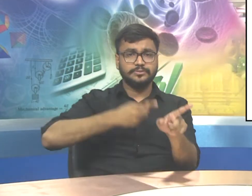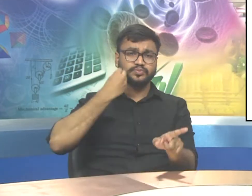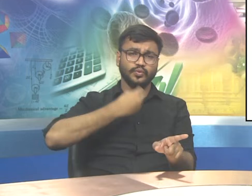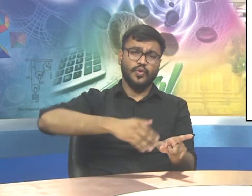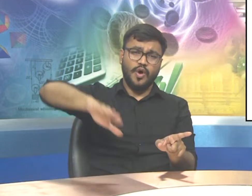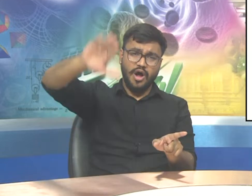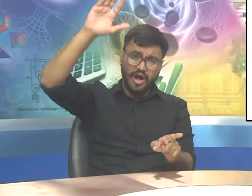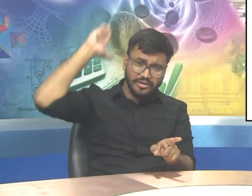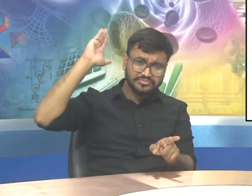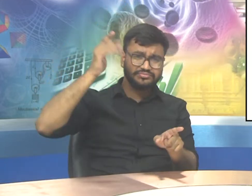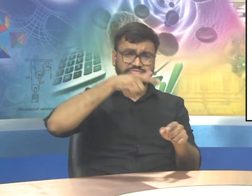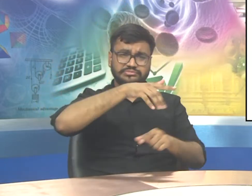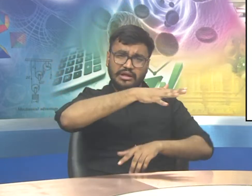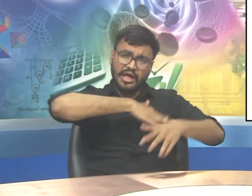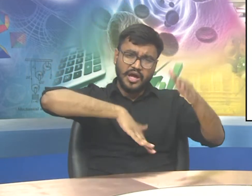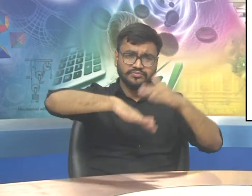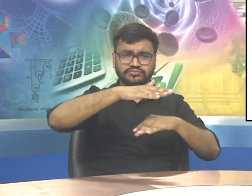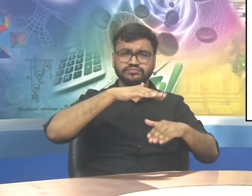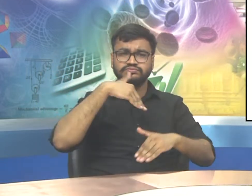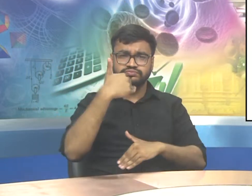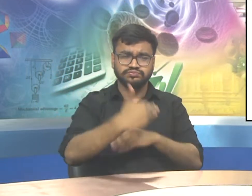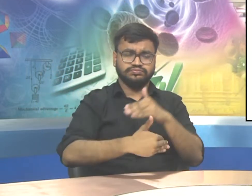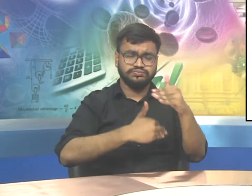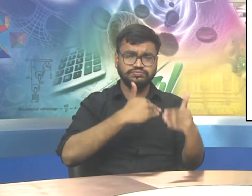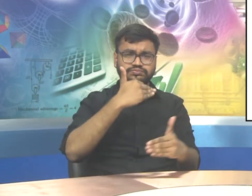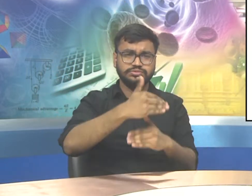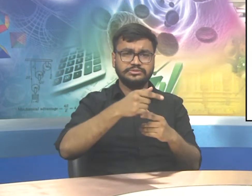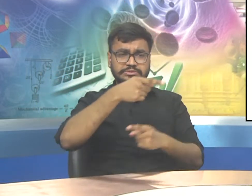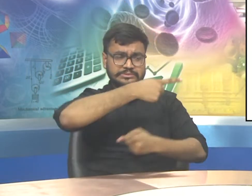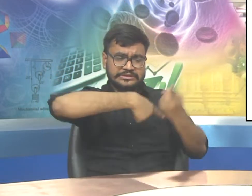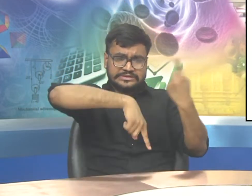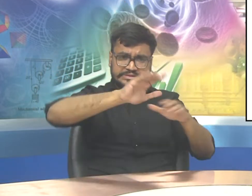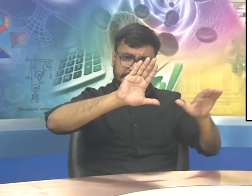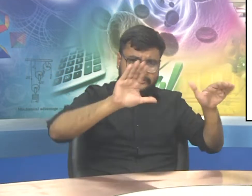12,000 years ago, humans learned farming,